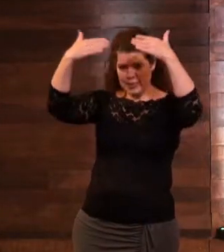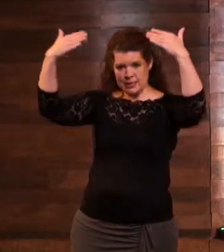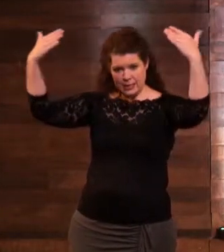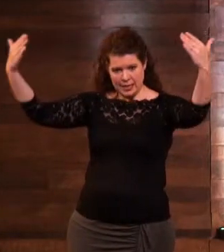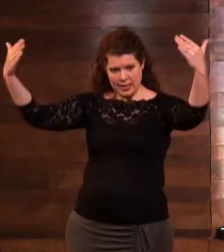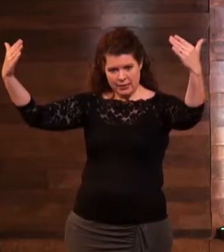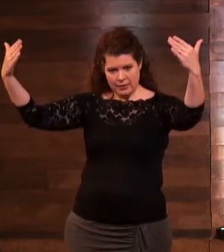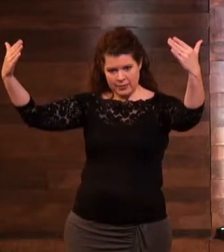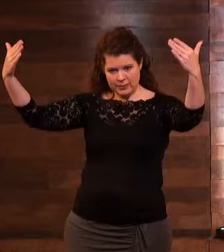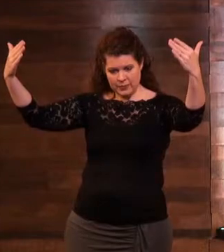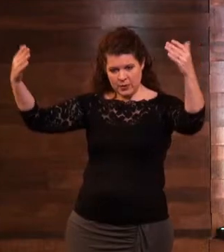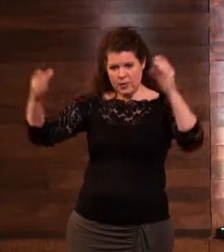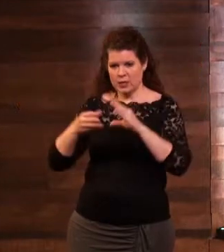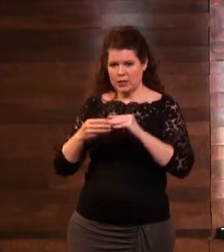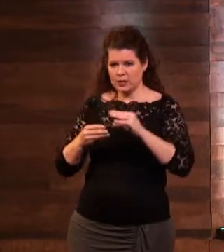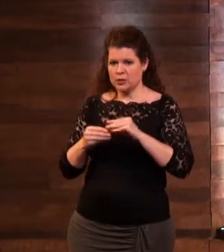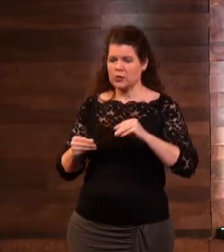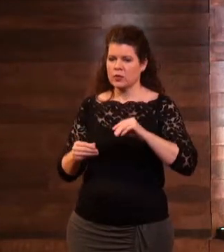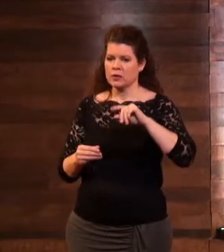Matthew 25 shows us that.